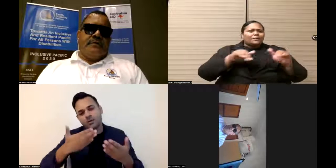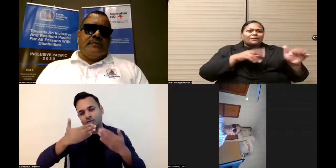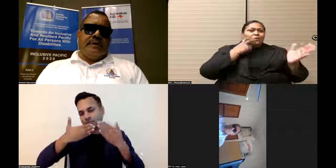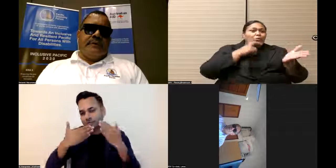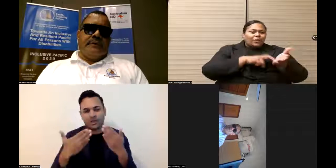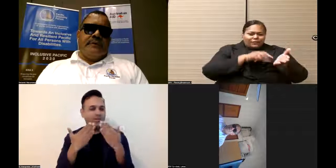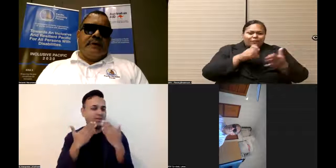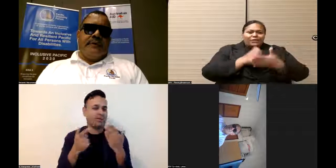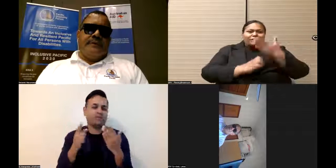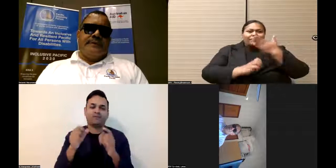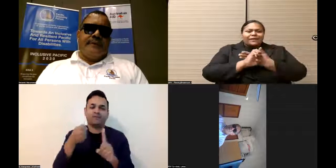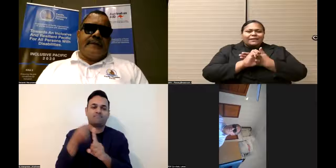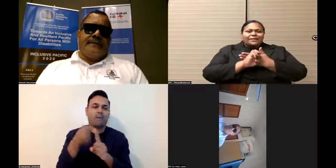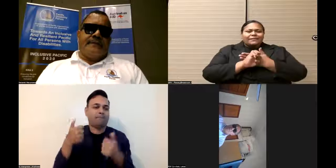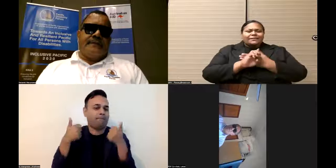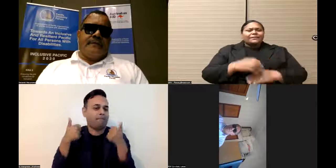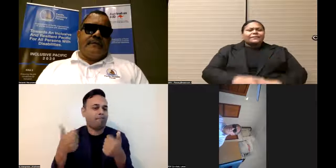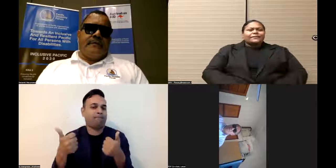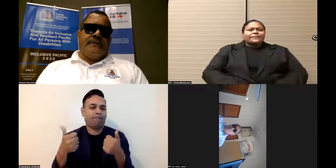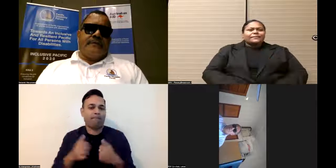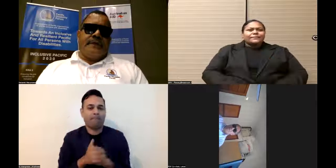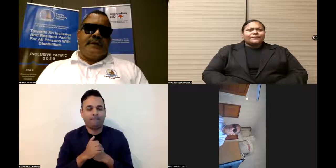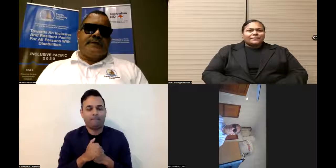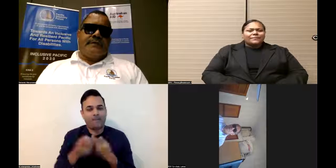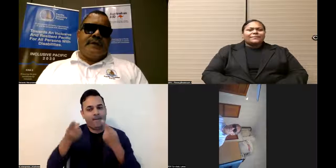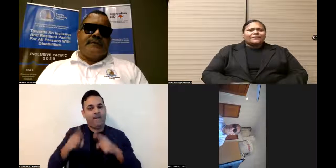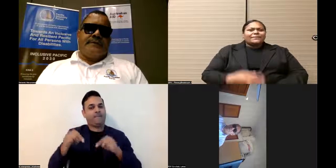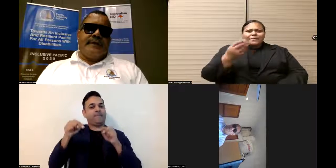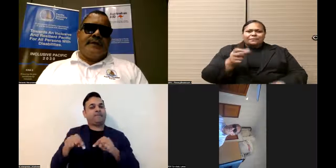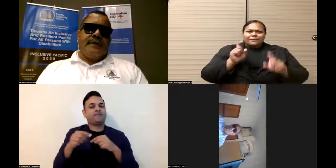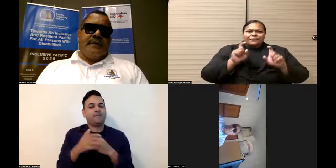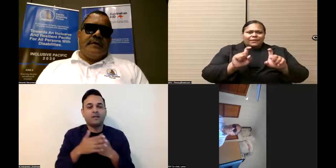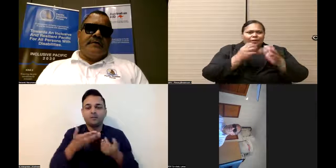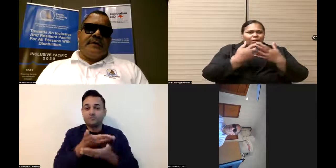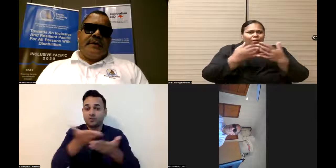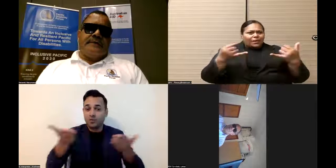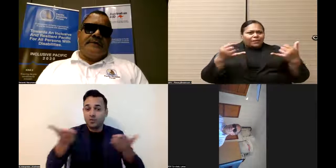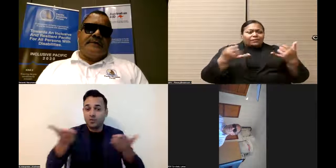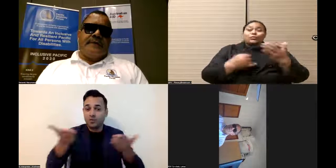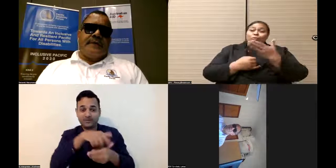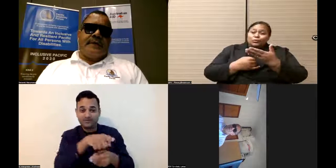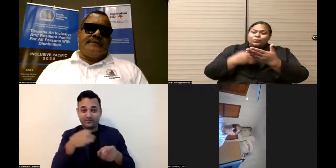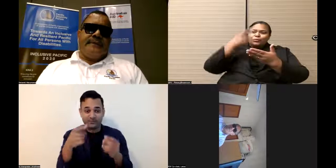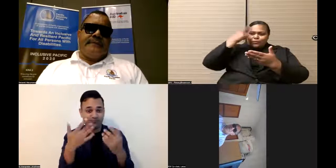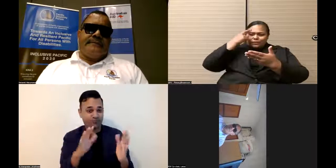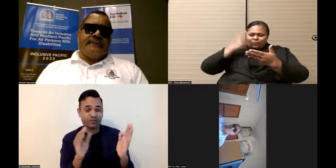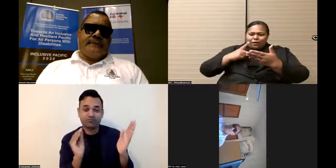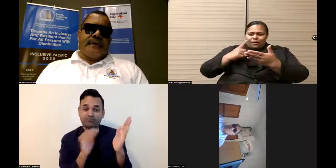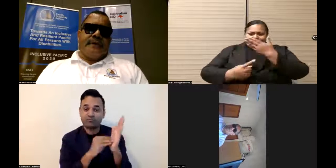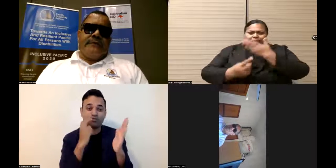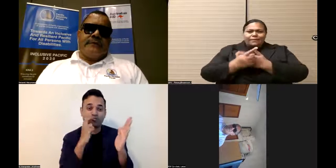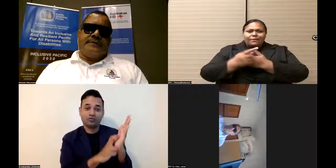You are the reason why we have this event. We look forward, certainly, as Coach Alatoa said, to the next Pacific Satellite